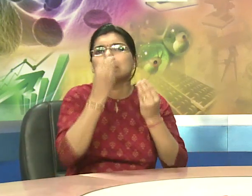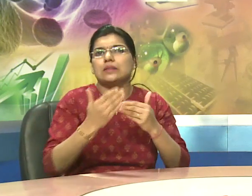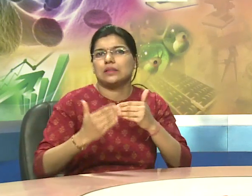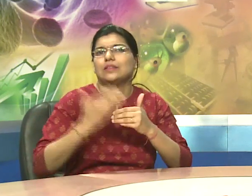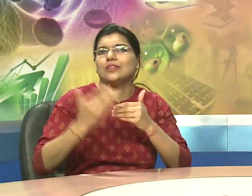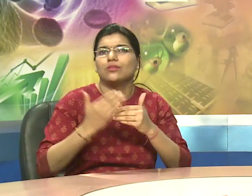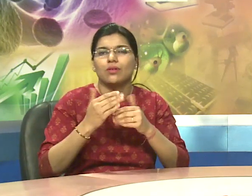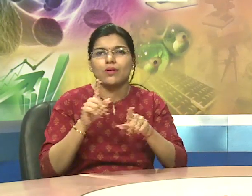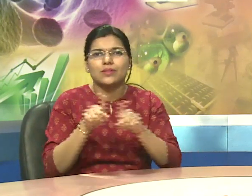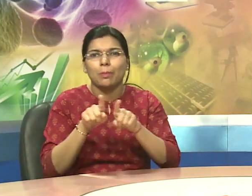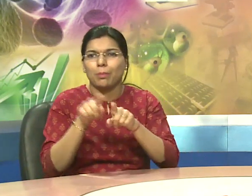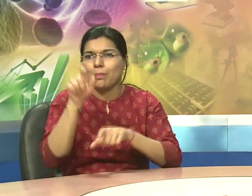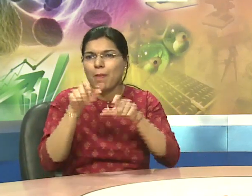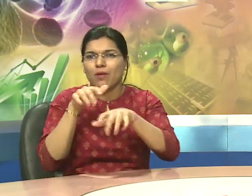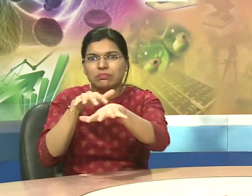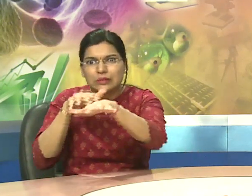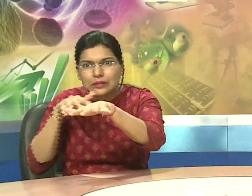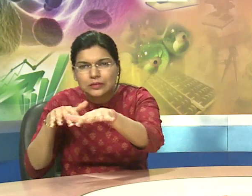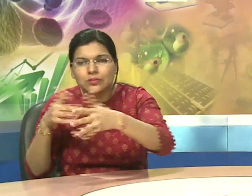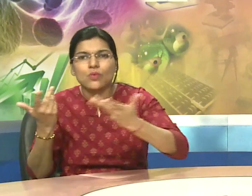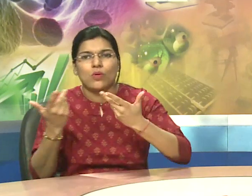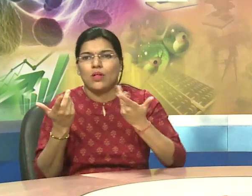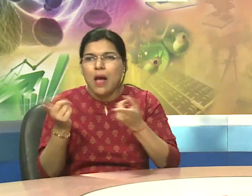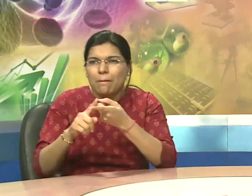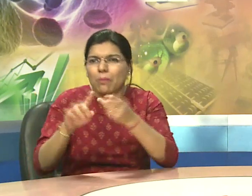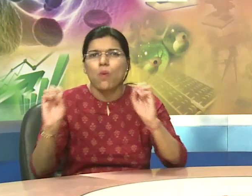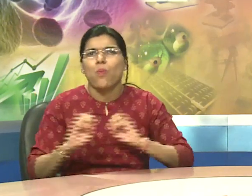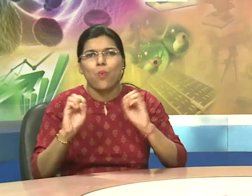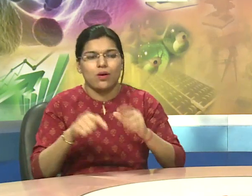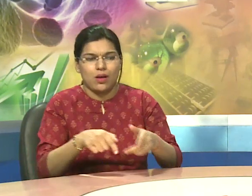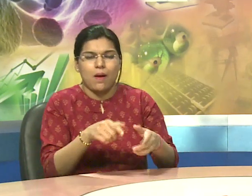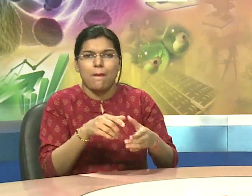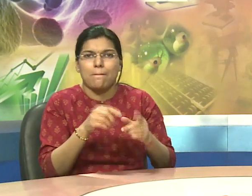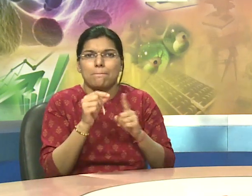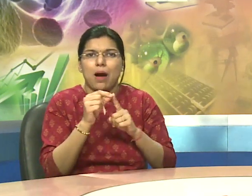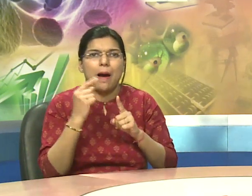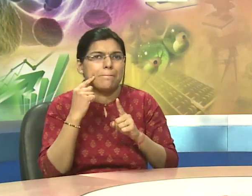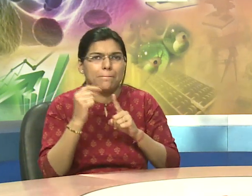ask if we want any gas, they will supply to the government.